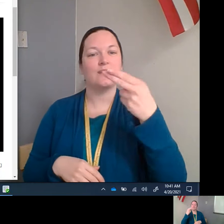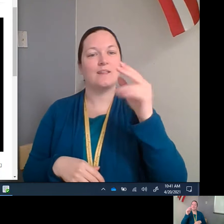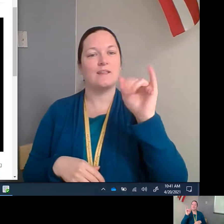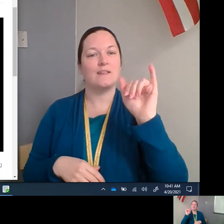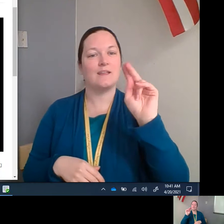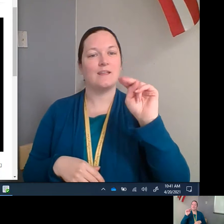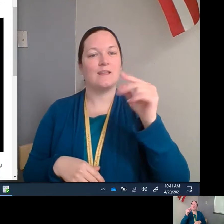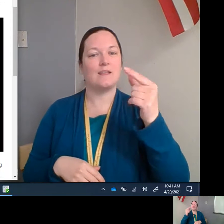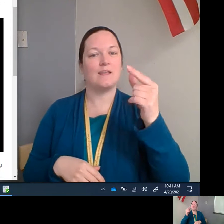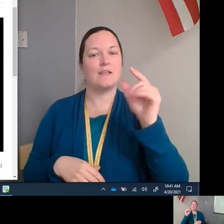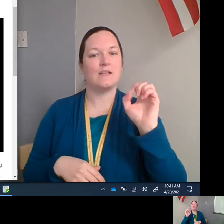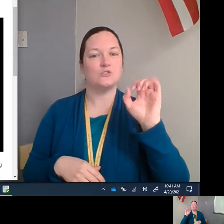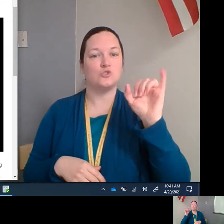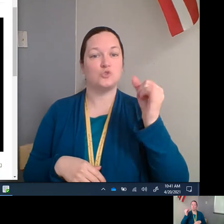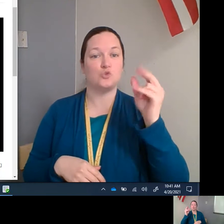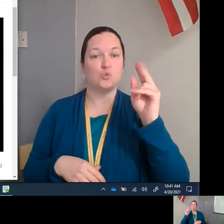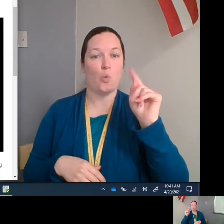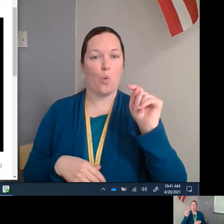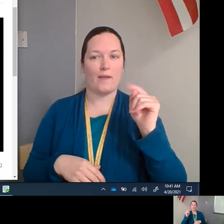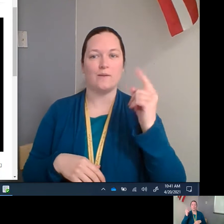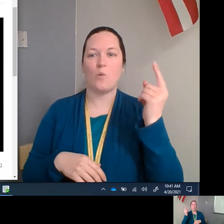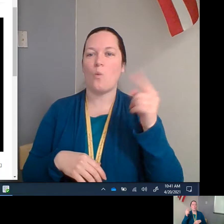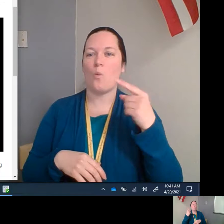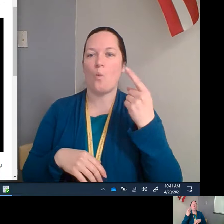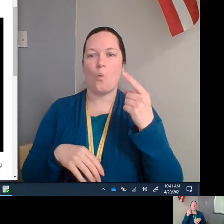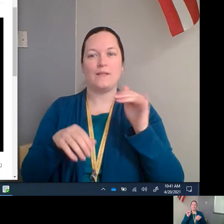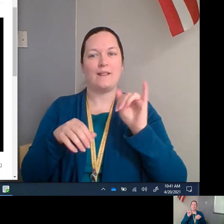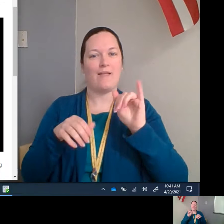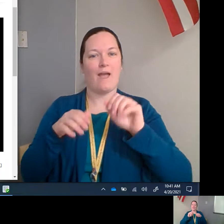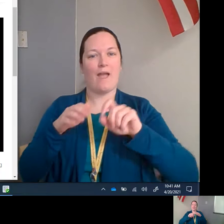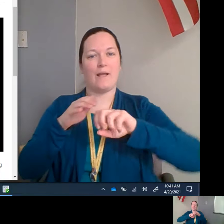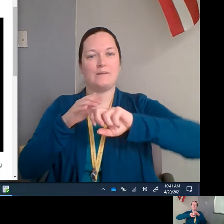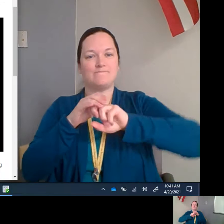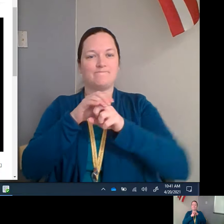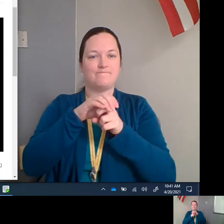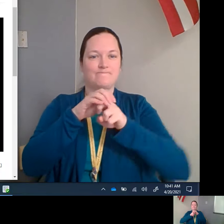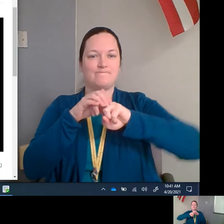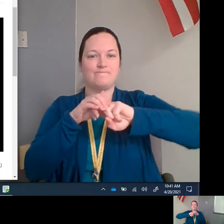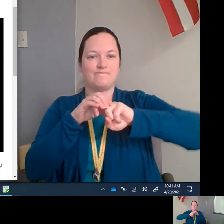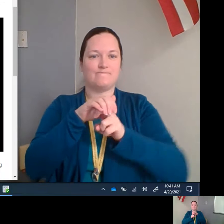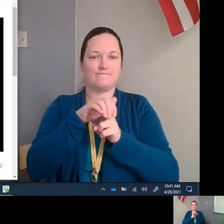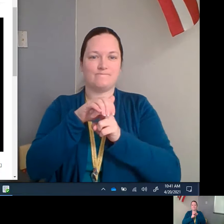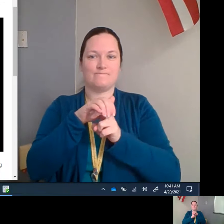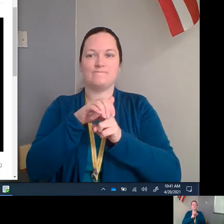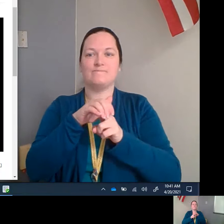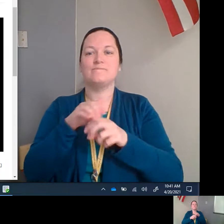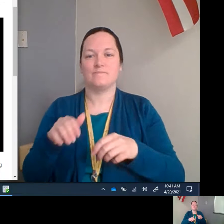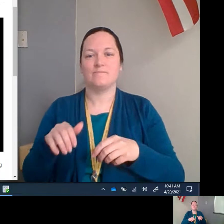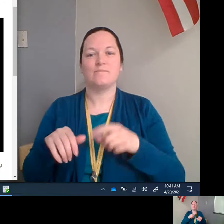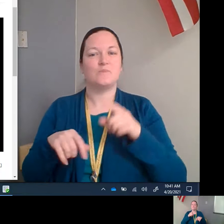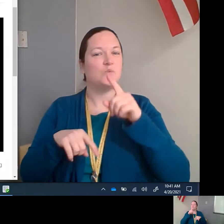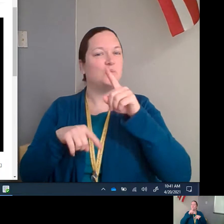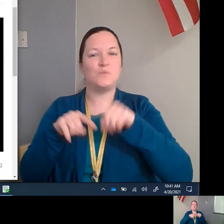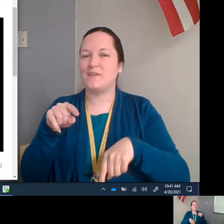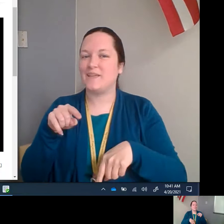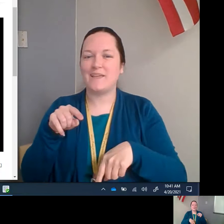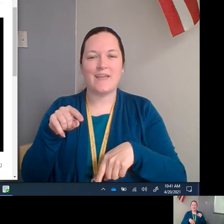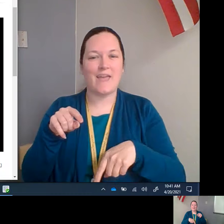one direction. And so your fingers or your phalanges have that. So basically when you go like this, that's a hinge joint. And you can't